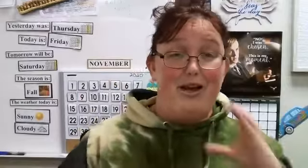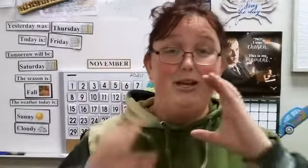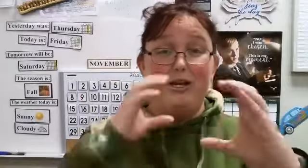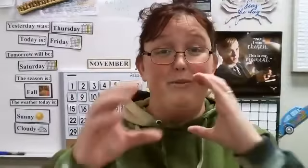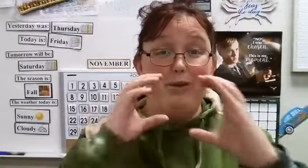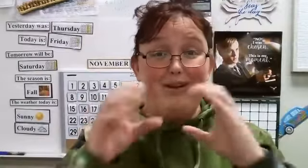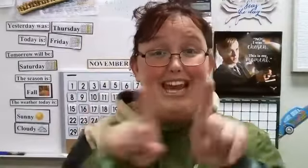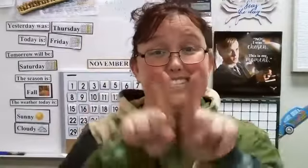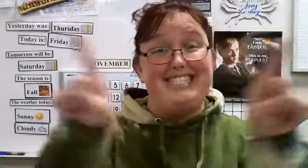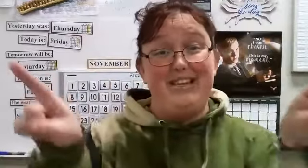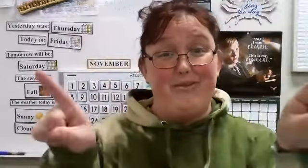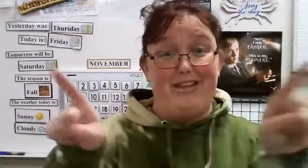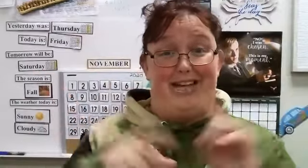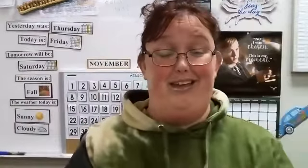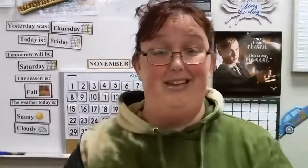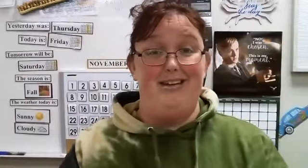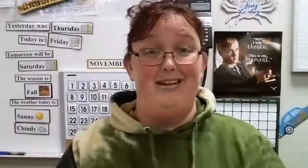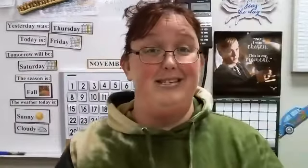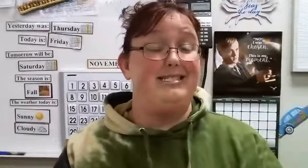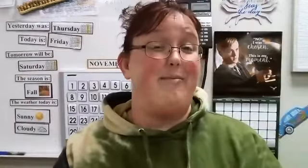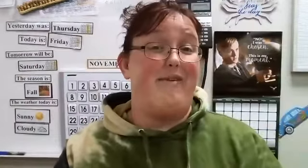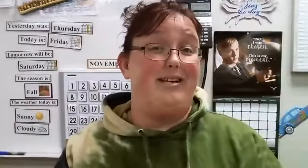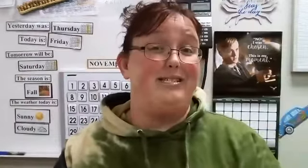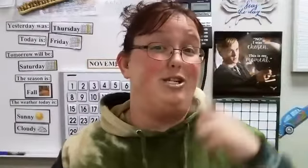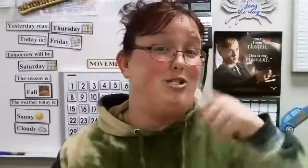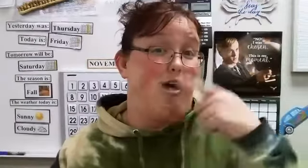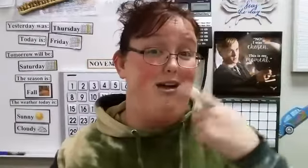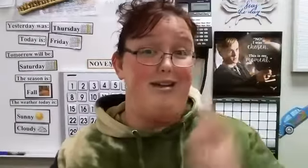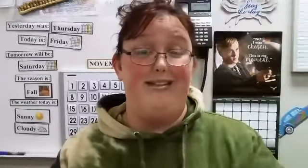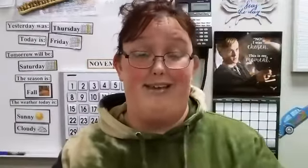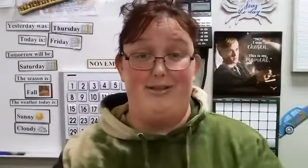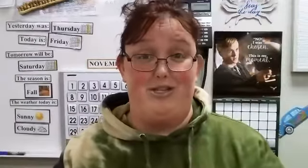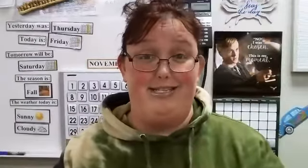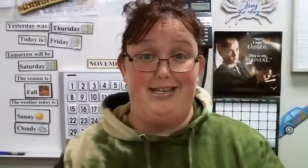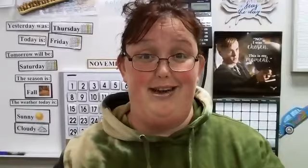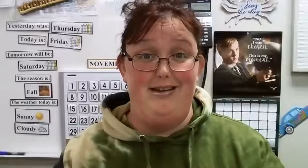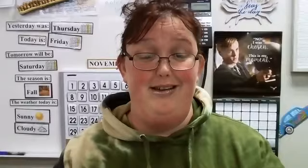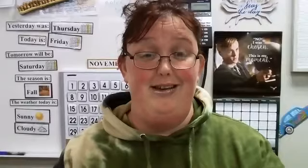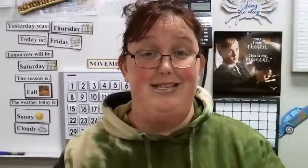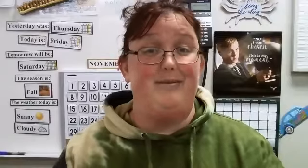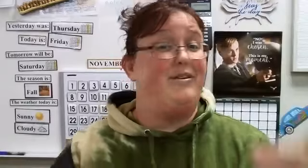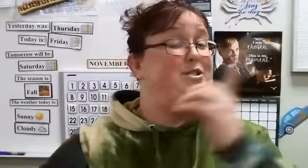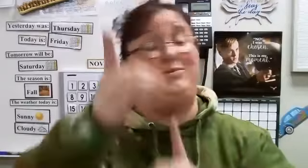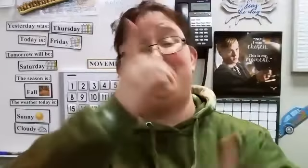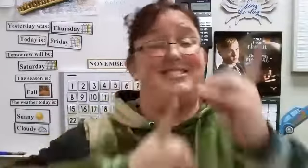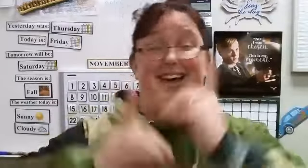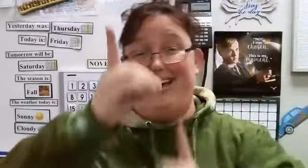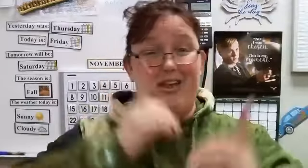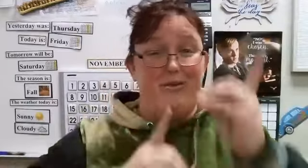Everyone communicates differently. Some of us talk, like Miss Jessica. Some of us use sign